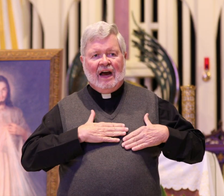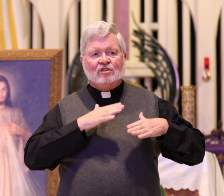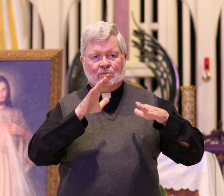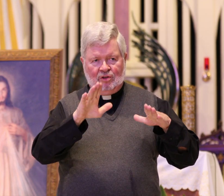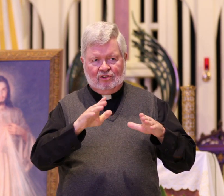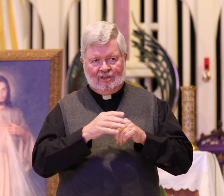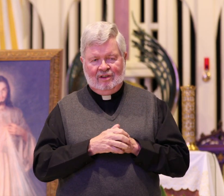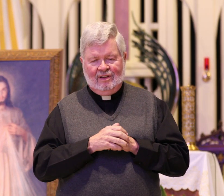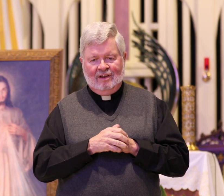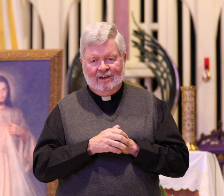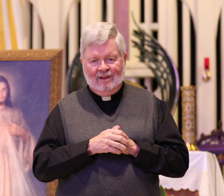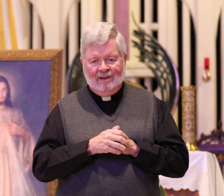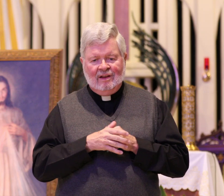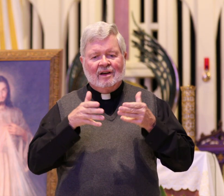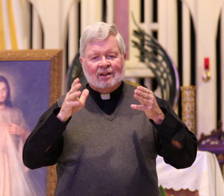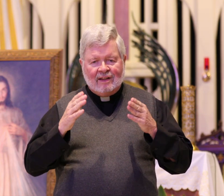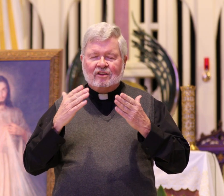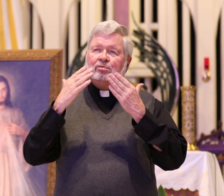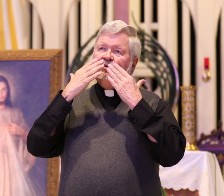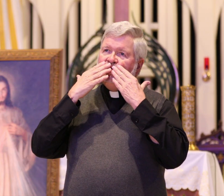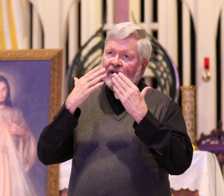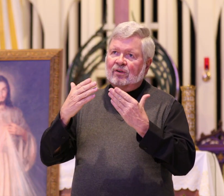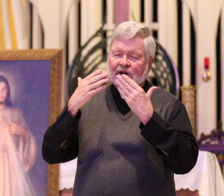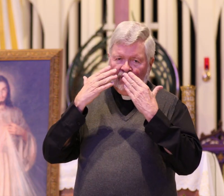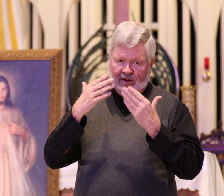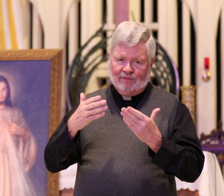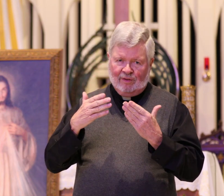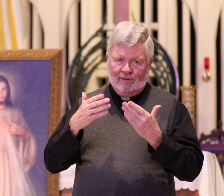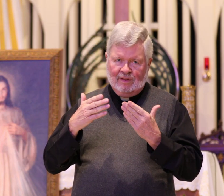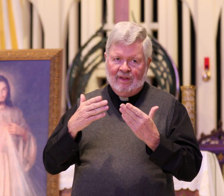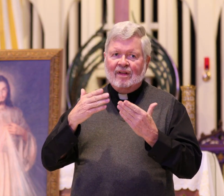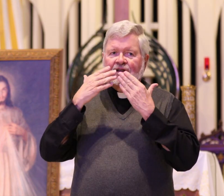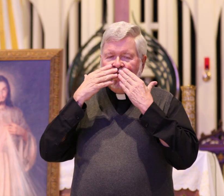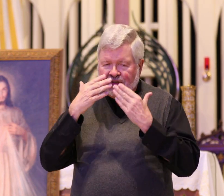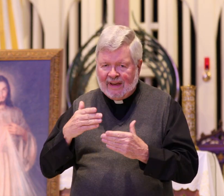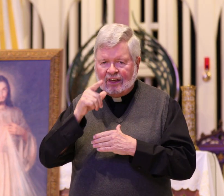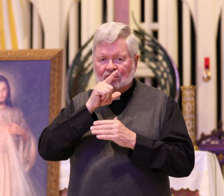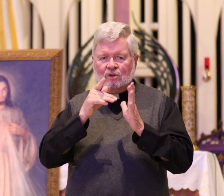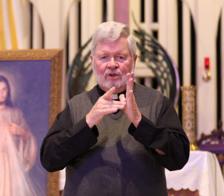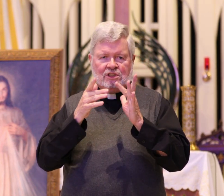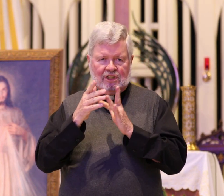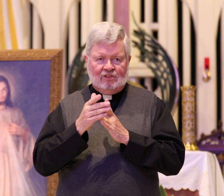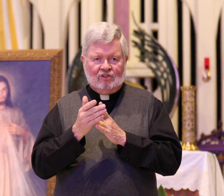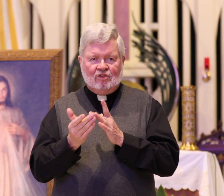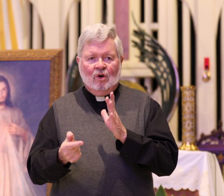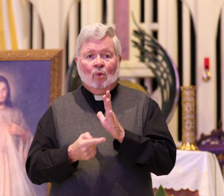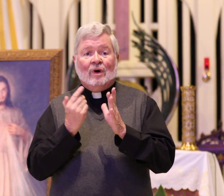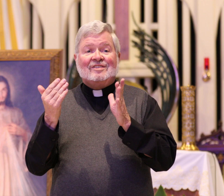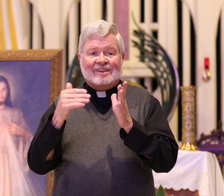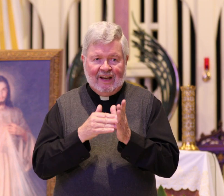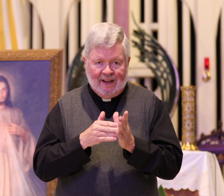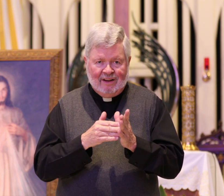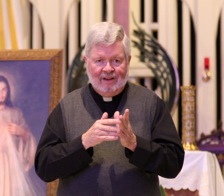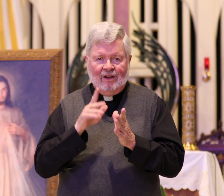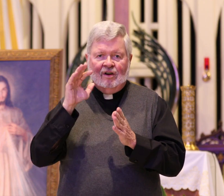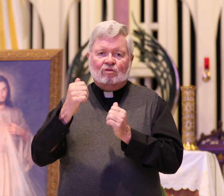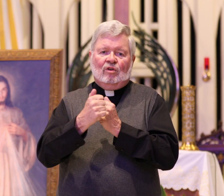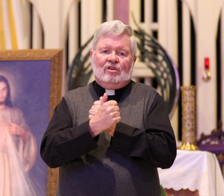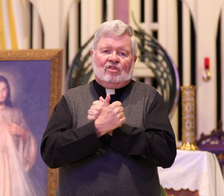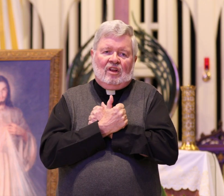God's mercy. Let us be very grateful, thanking the Lord Jesus once again for his